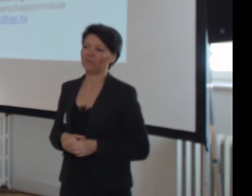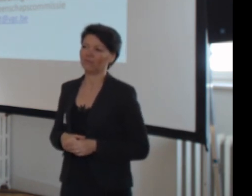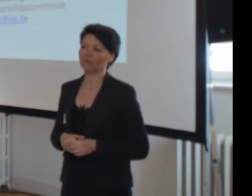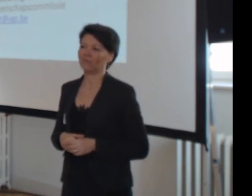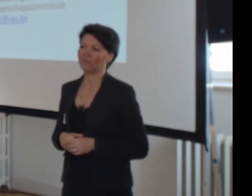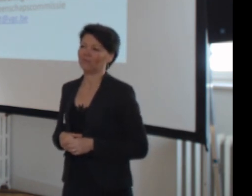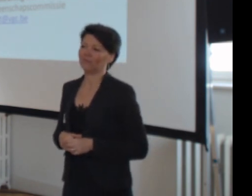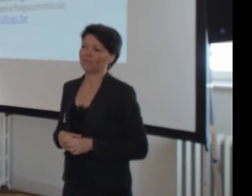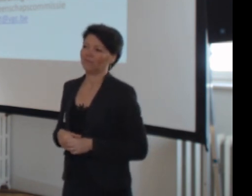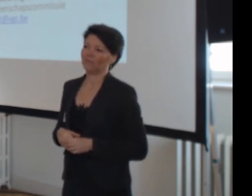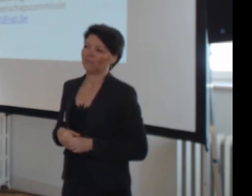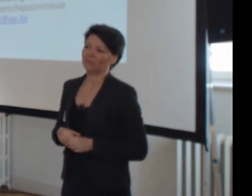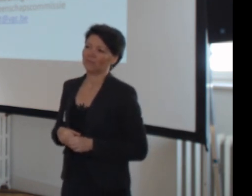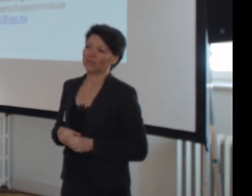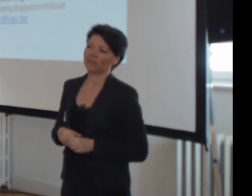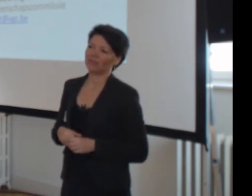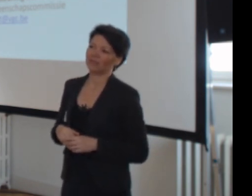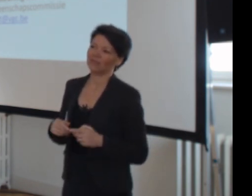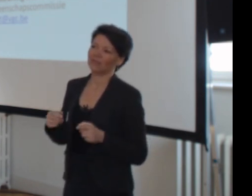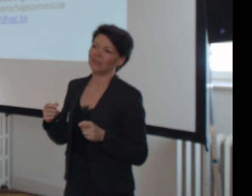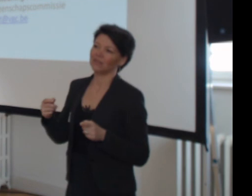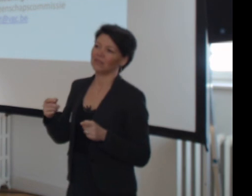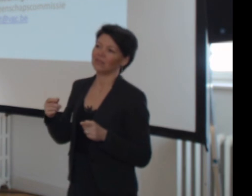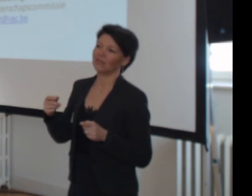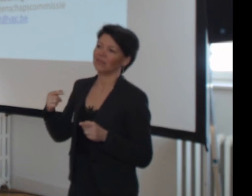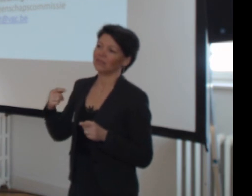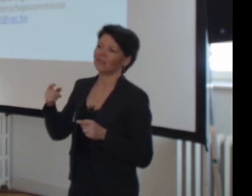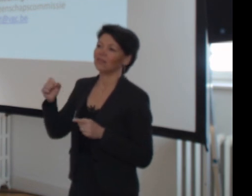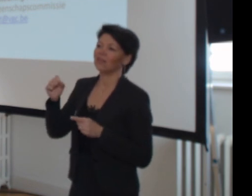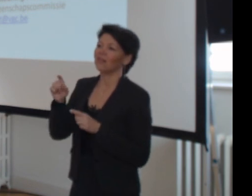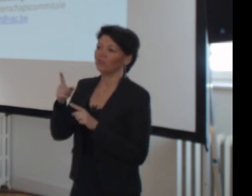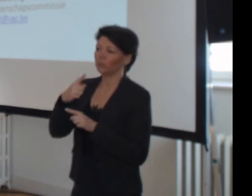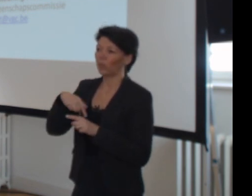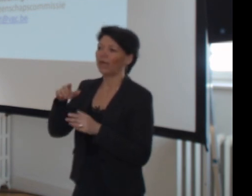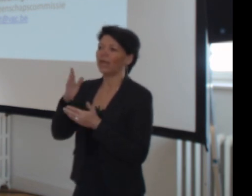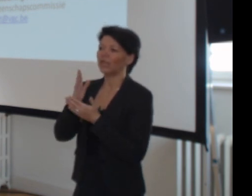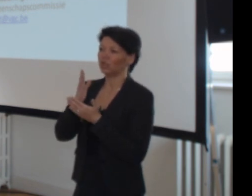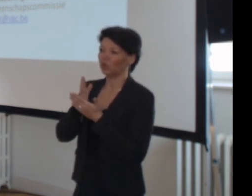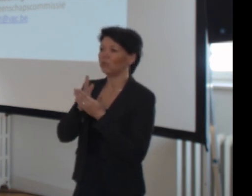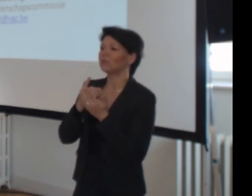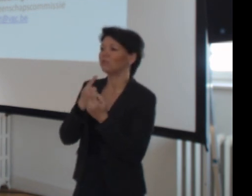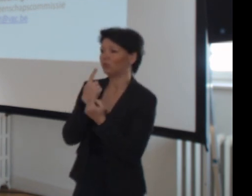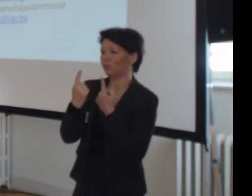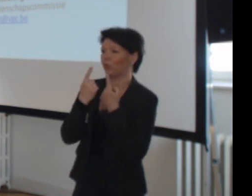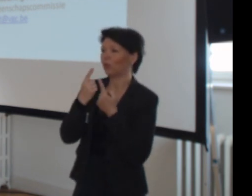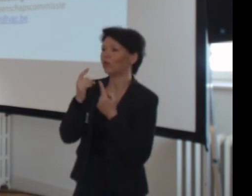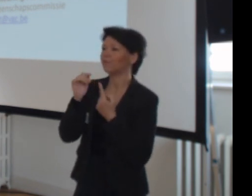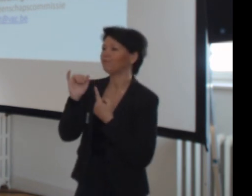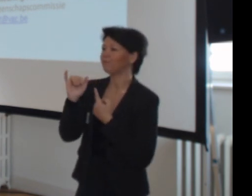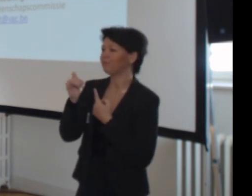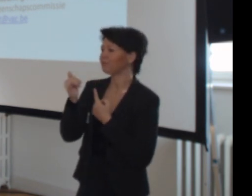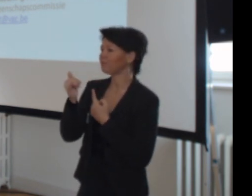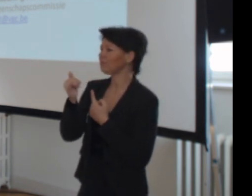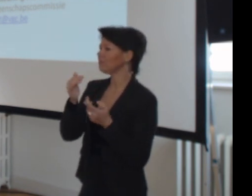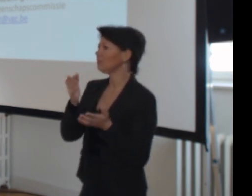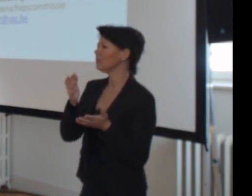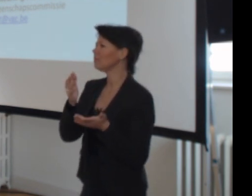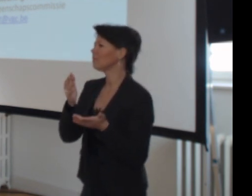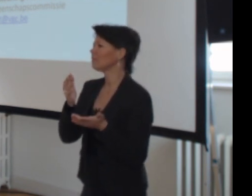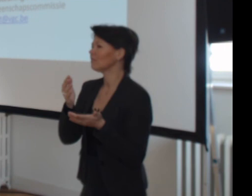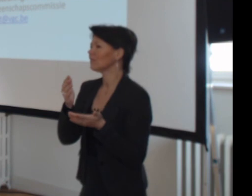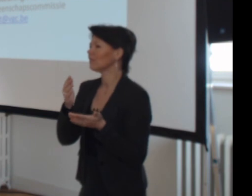Anthea Taylor from Vision Australia. I think we, as Saskia said, we have discussed this, and